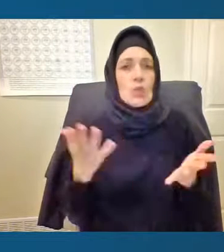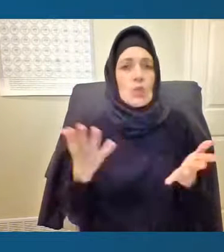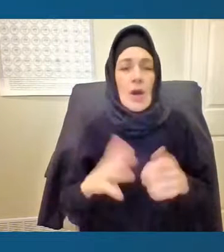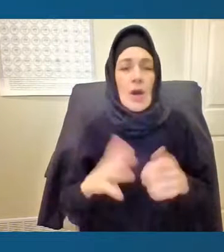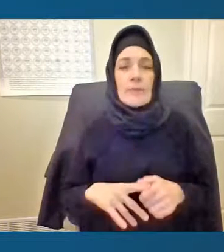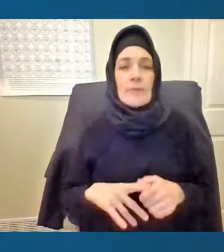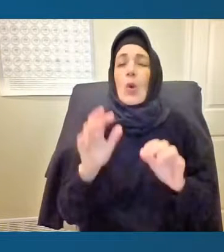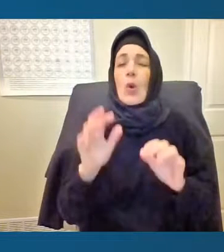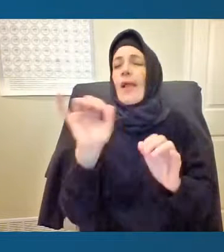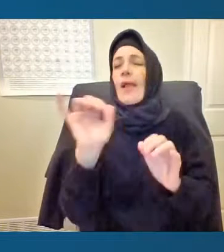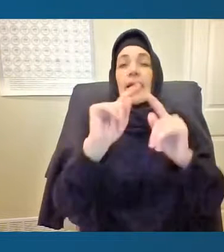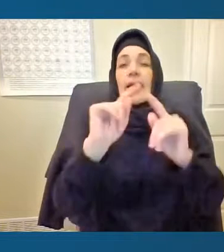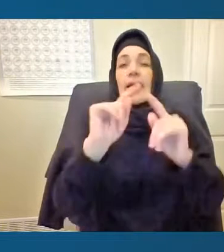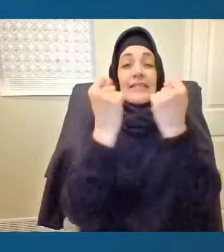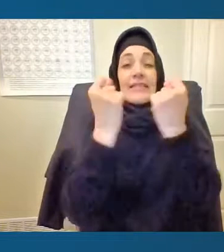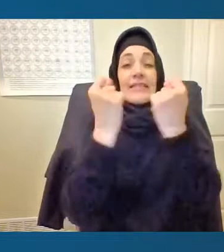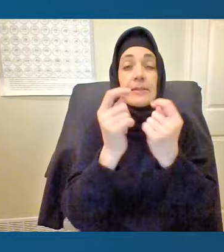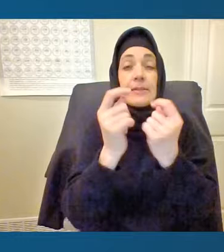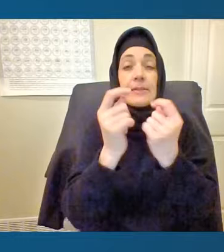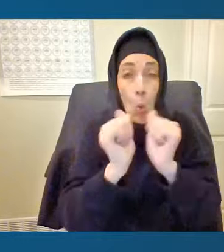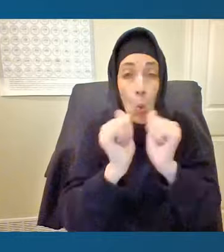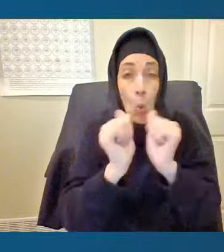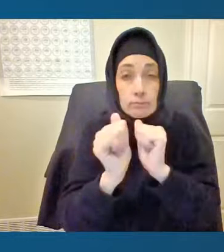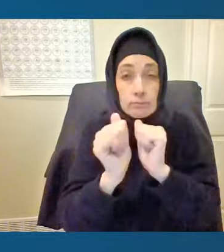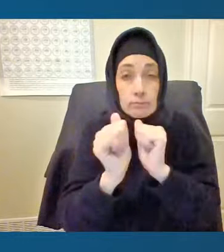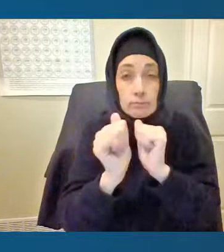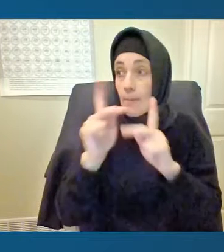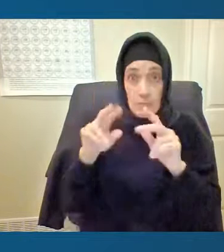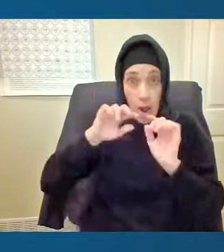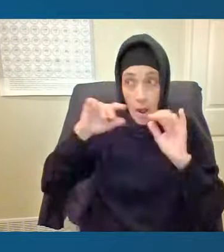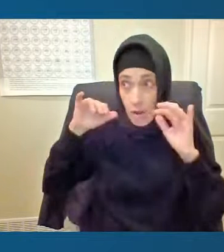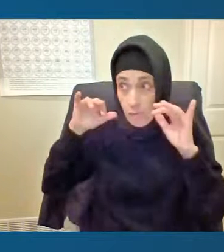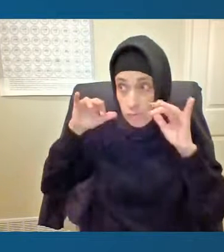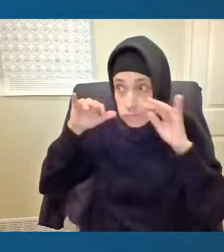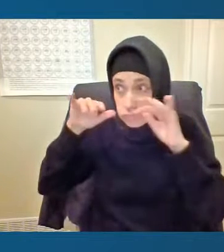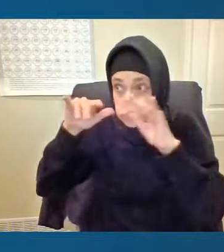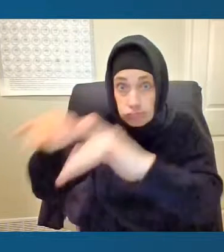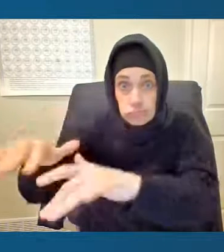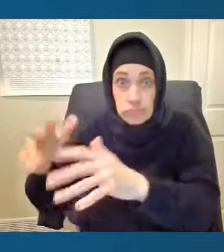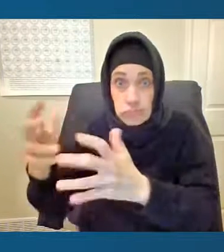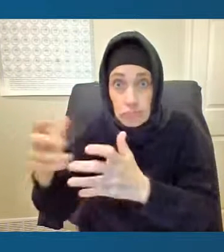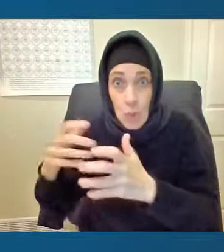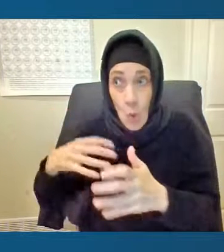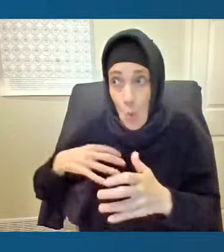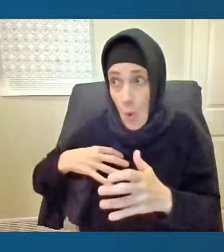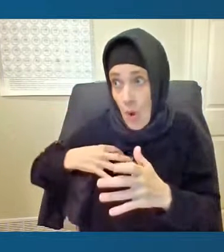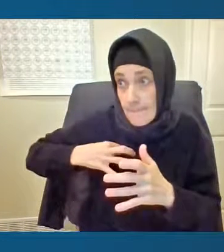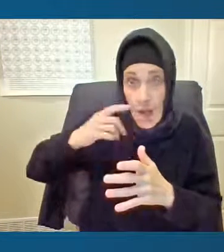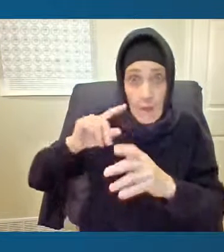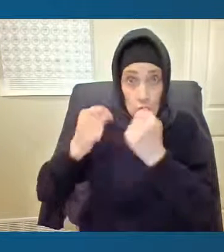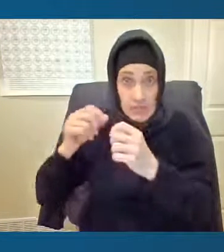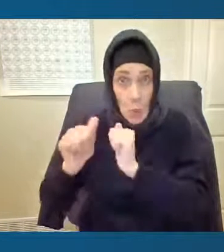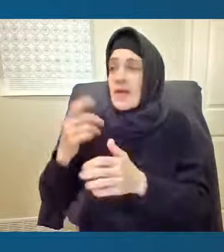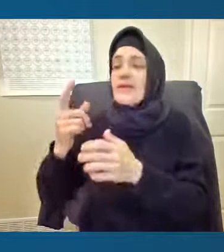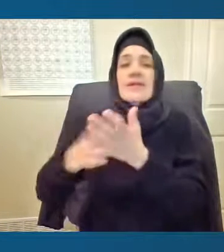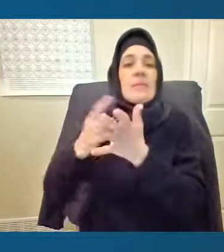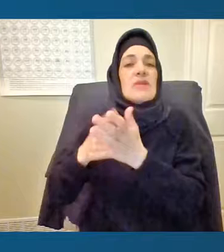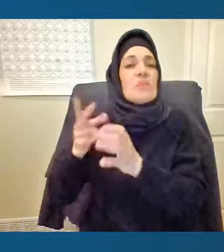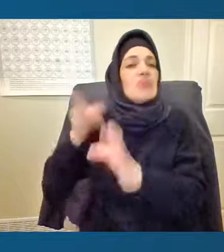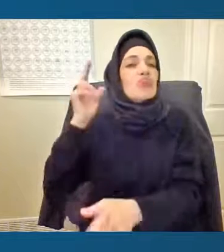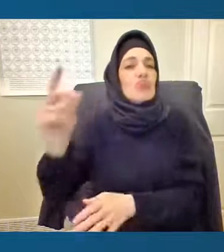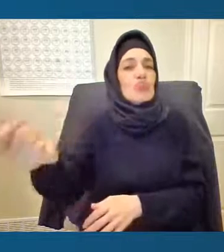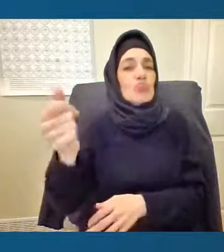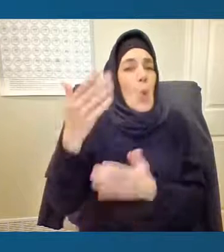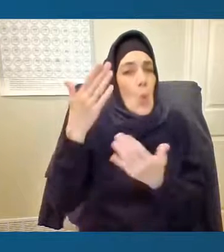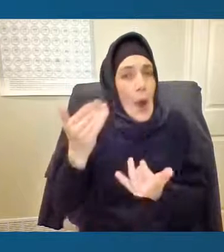corrected. But the ones who excel are people who love correction. No, show me where I did wrong.